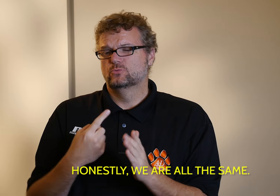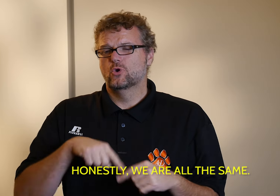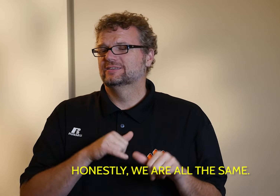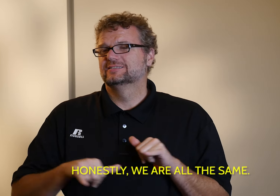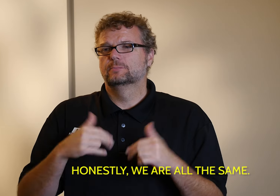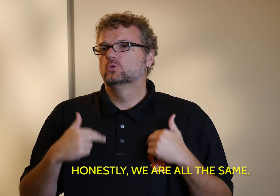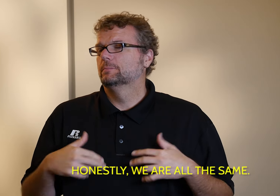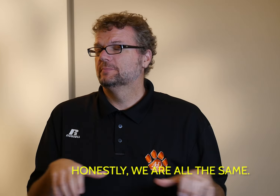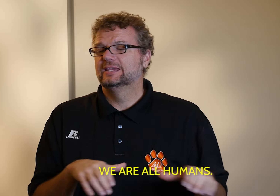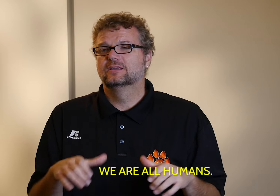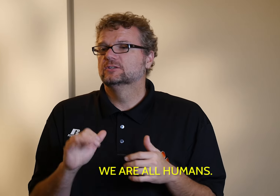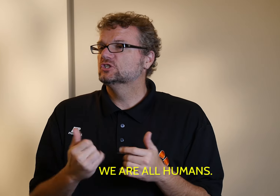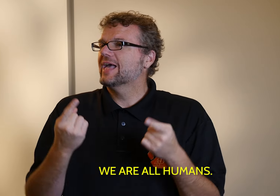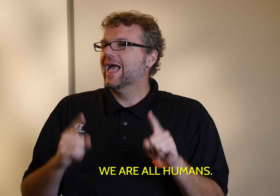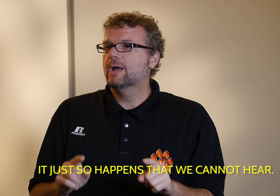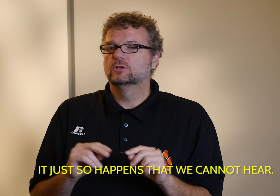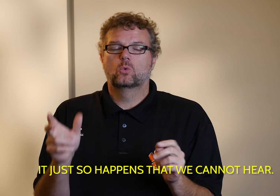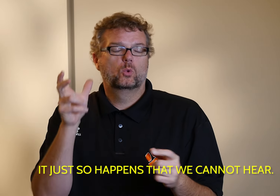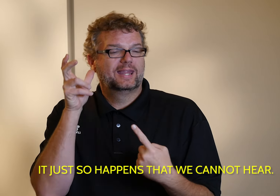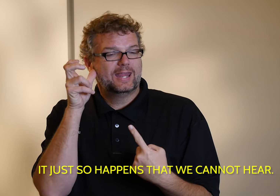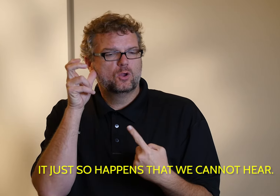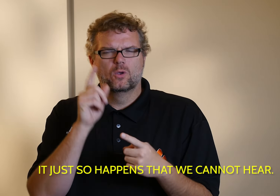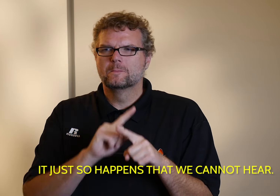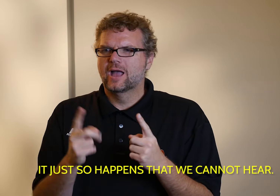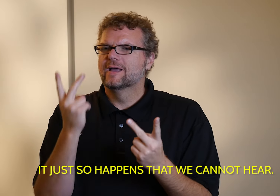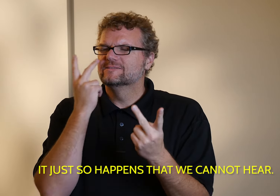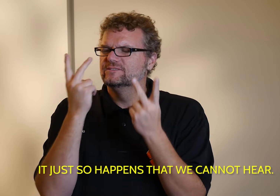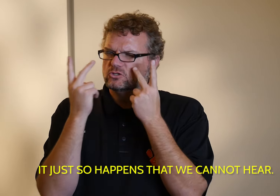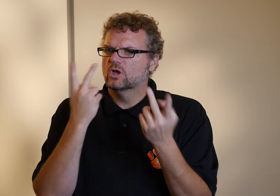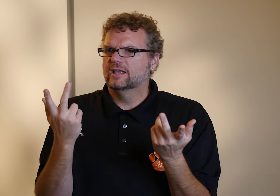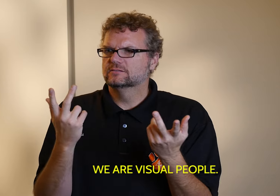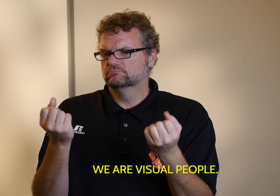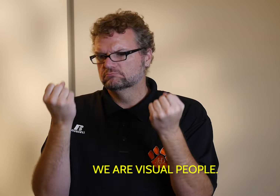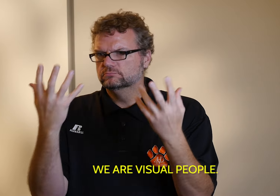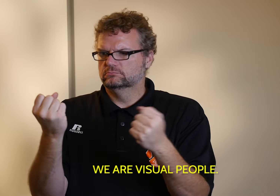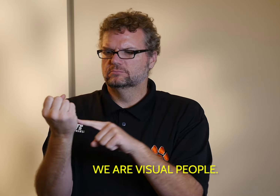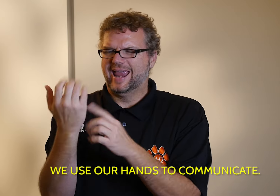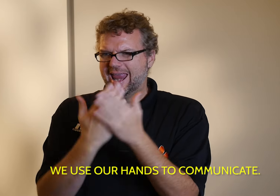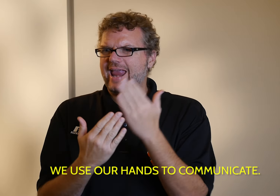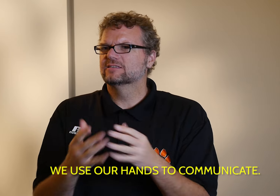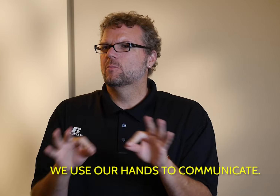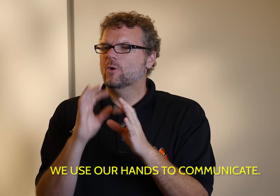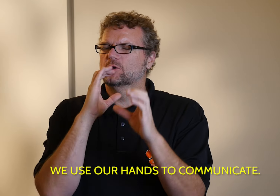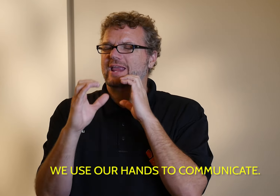Honestly, we're all the same. We're all humans. It just so happens that we cannot hear. We're visual people. We use our hands to